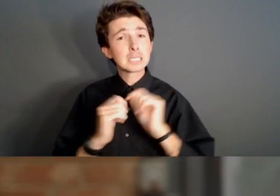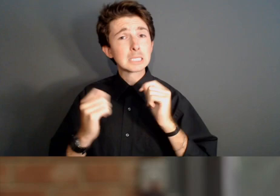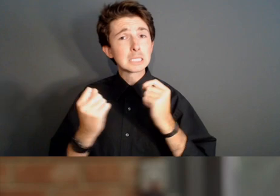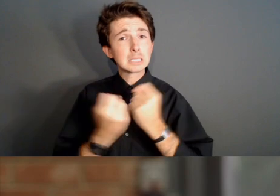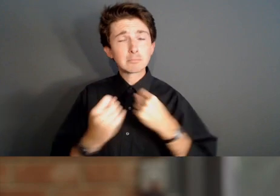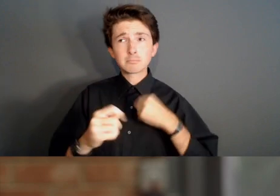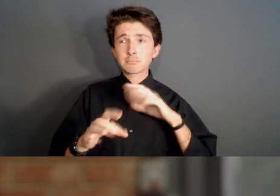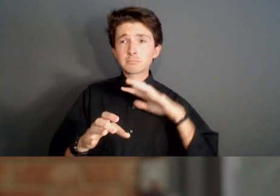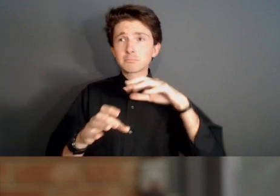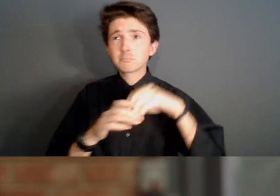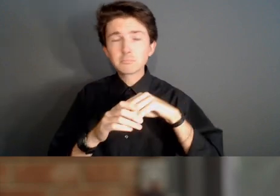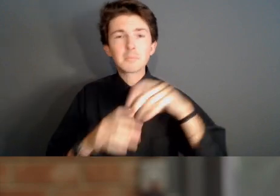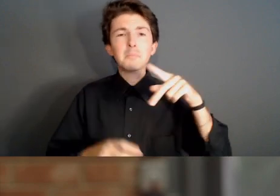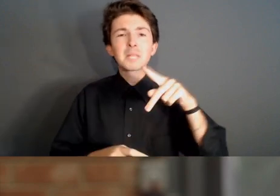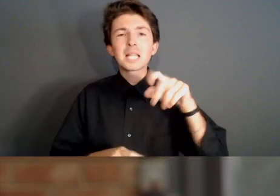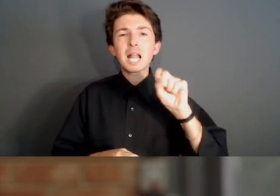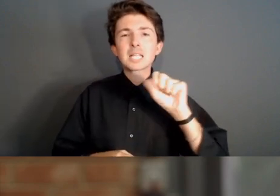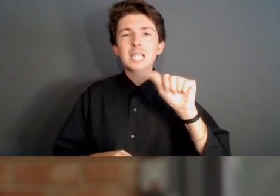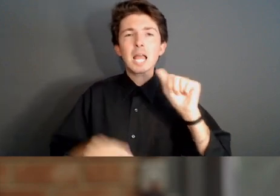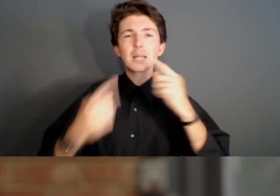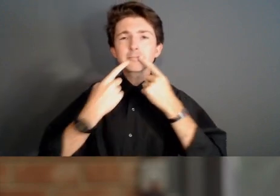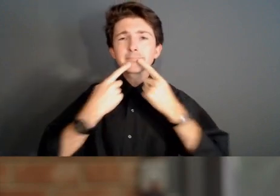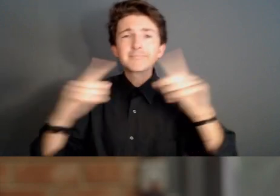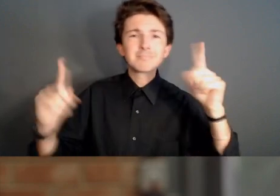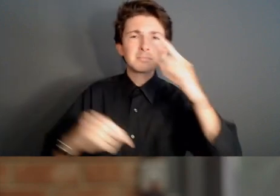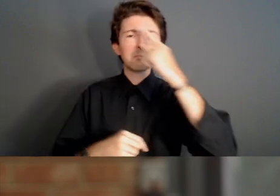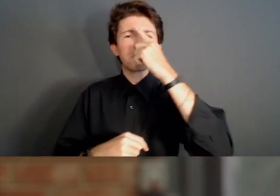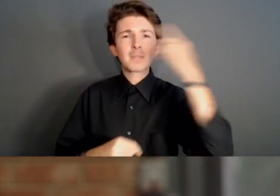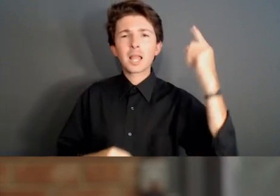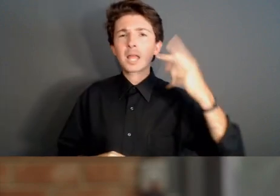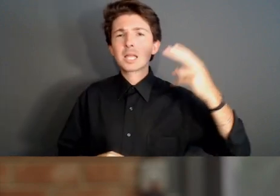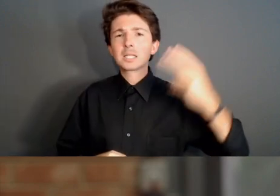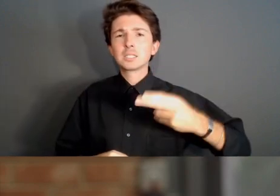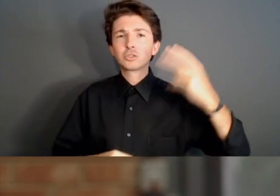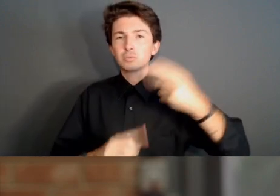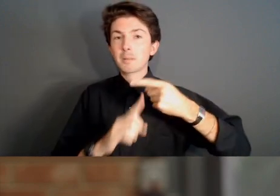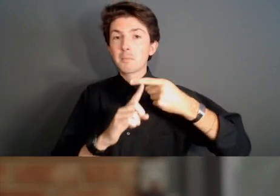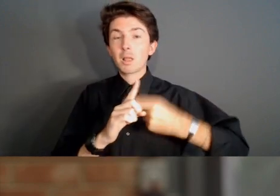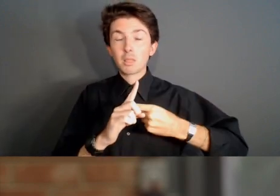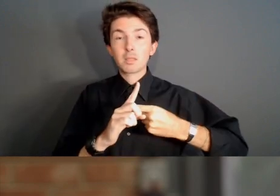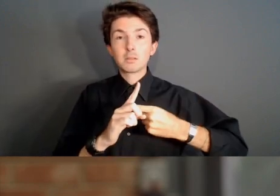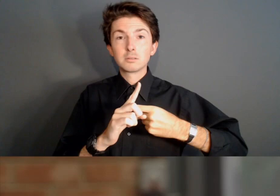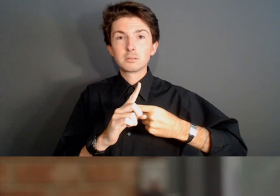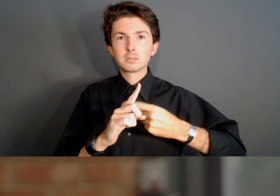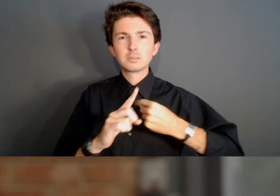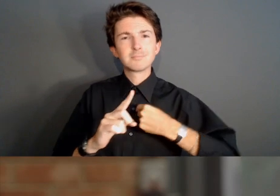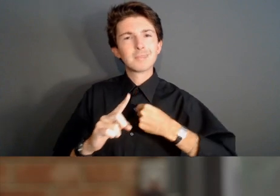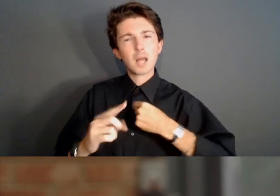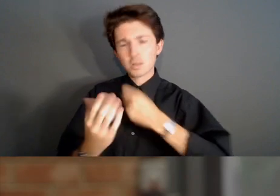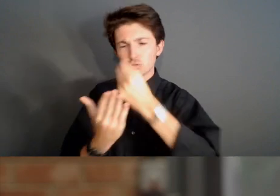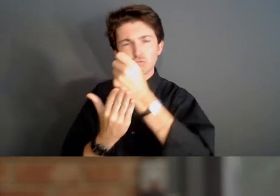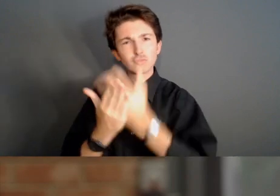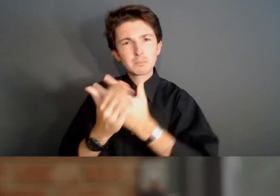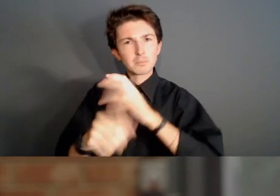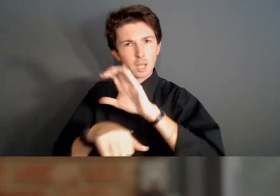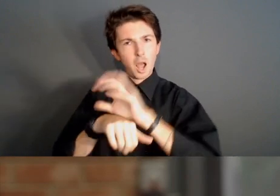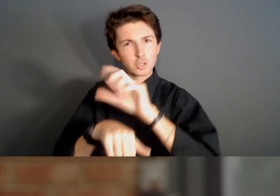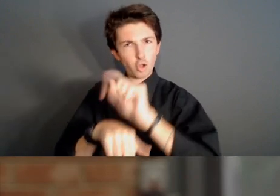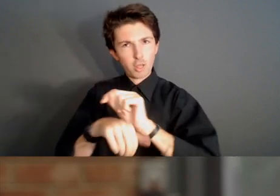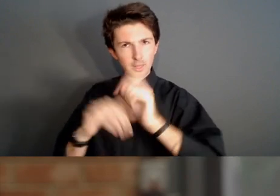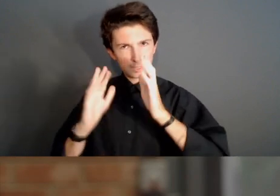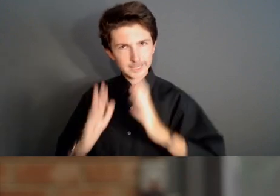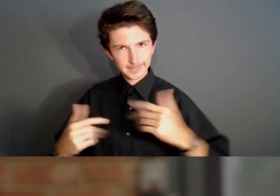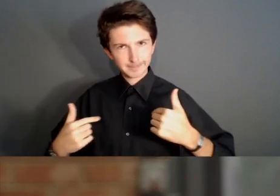had the opportunity to work on a PSA for Black History Month. I get the opportunity to provide script consultation